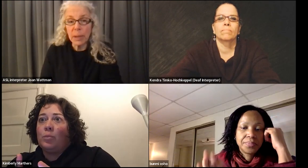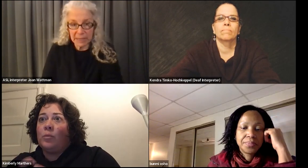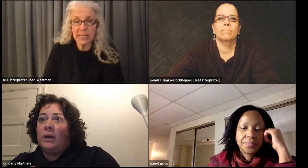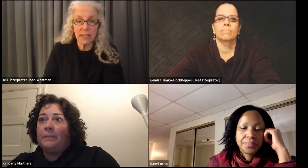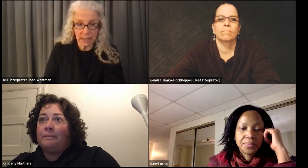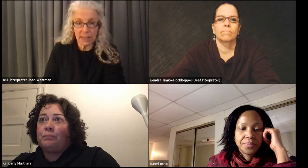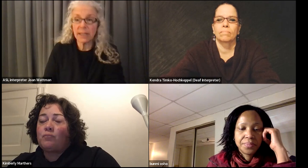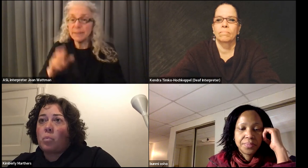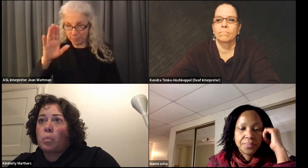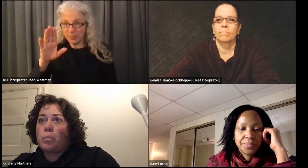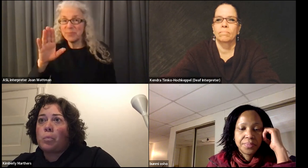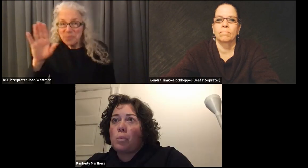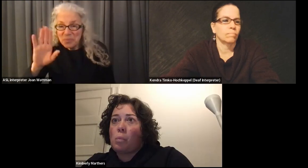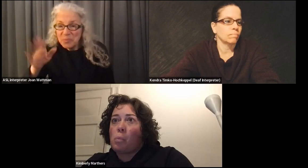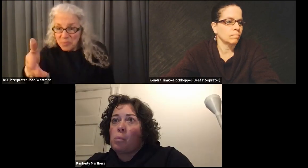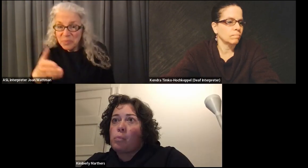When we- Boomy,